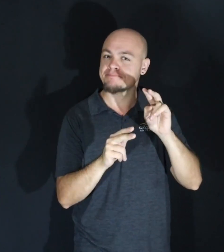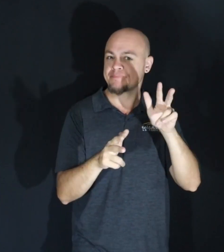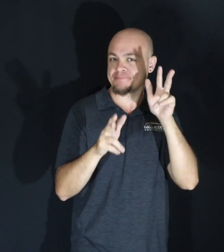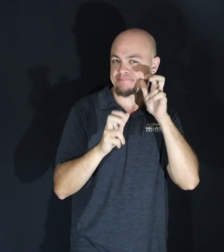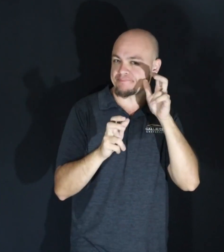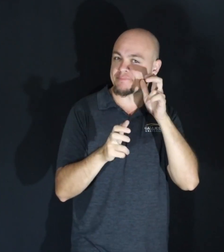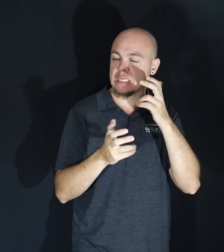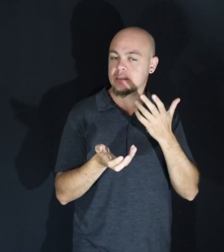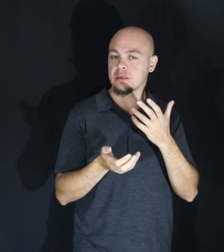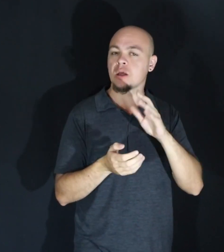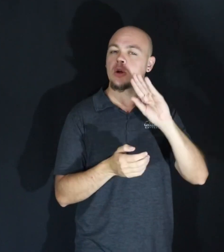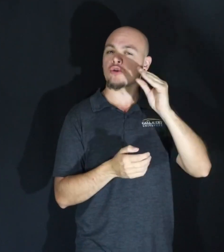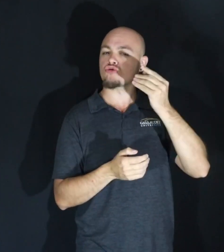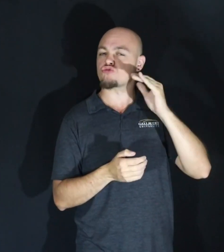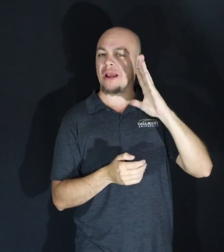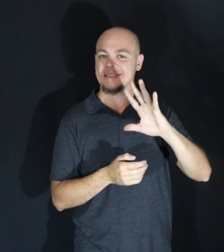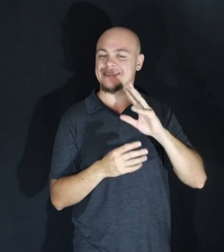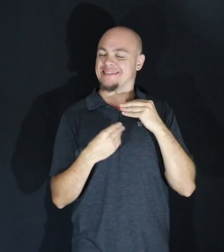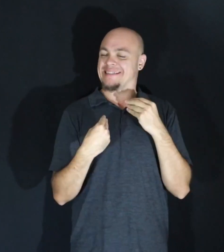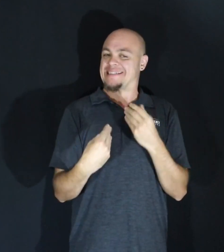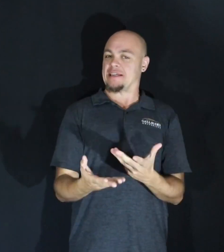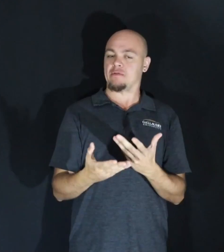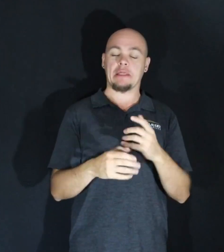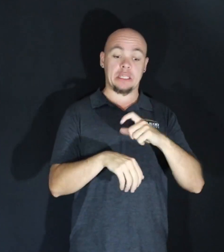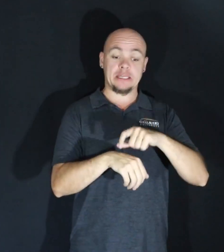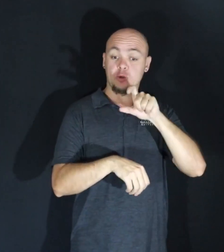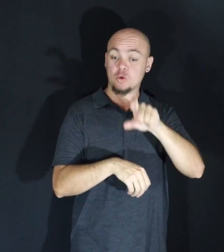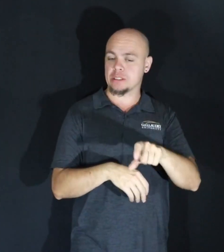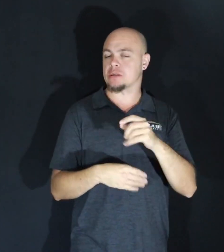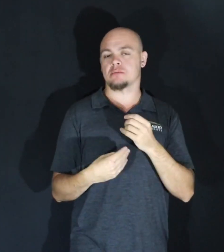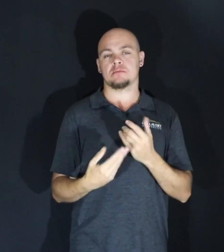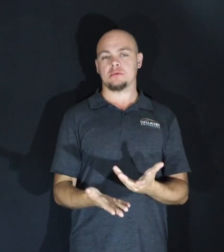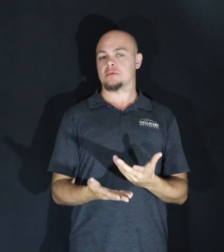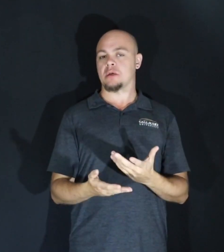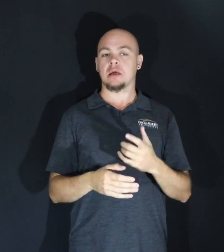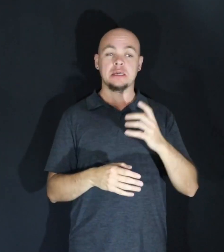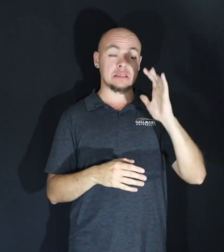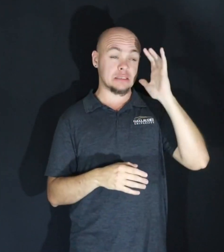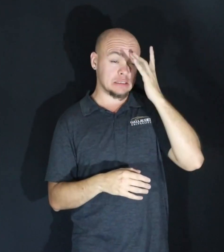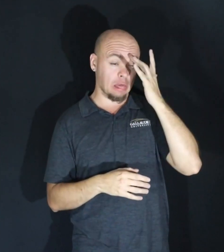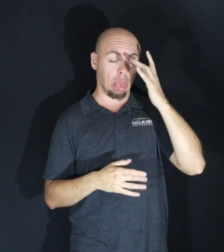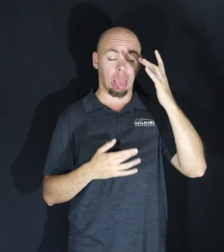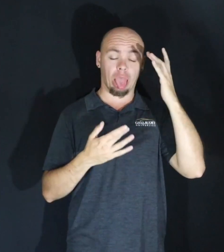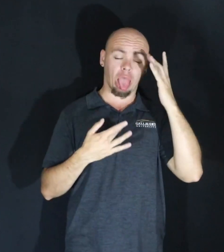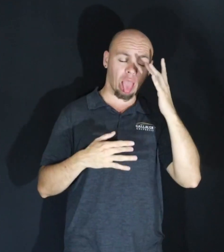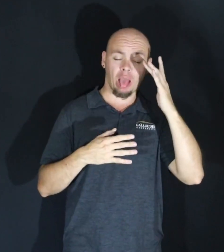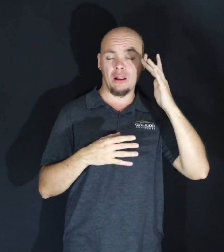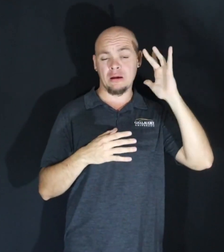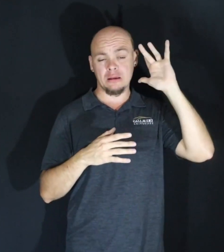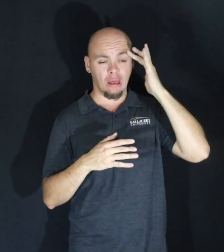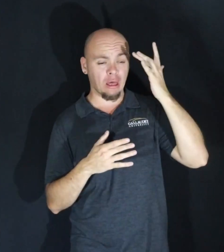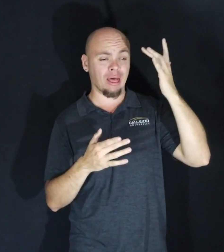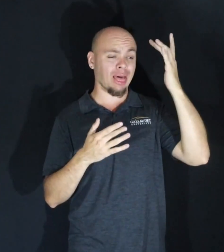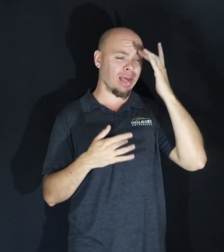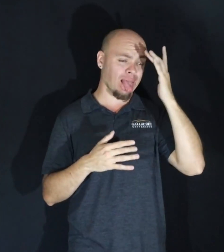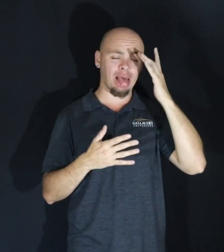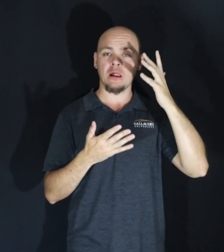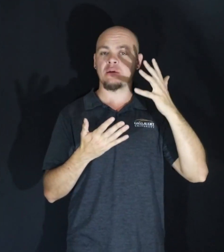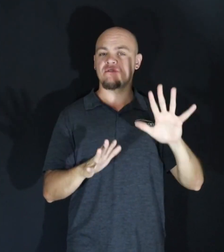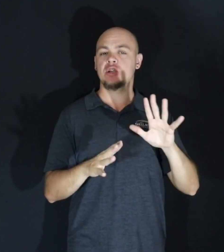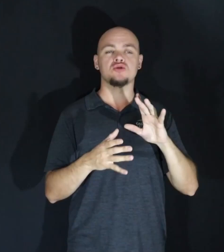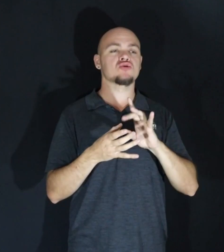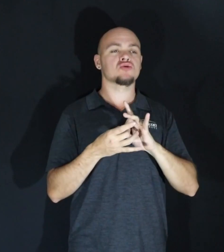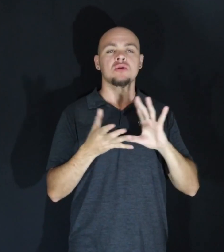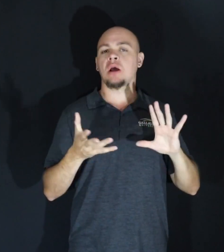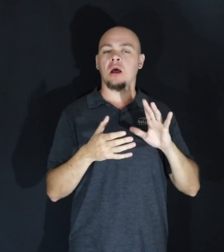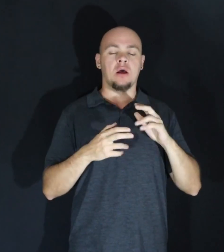grace and take all the time you need. But when you're sick and tired of being sick and tired, reflect on the things that you've experienced. Release what no